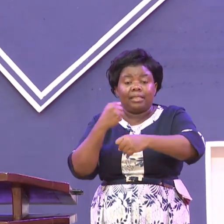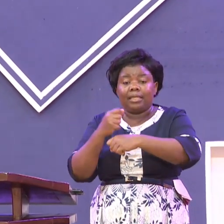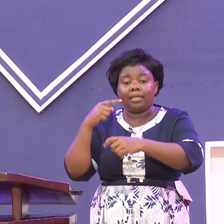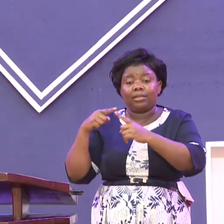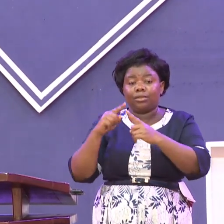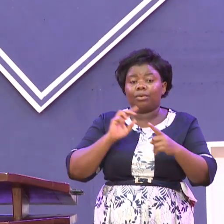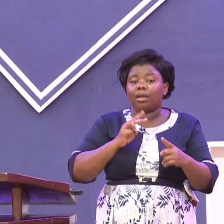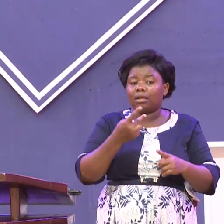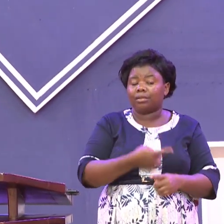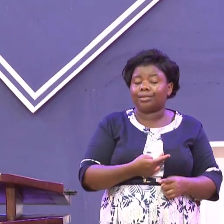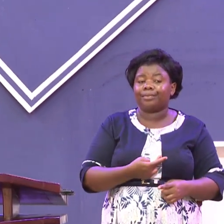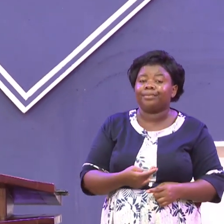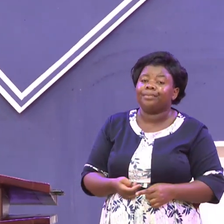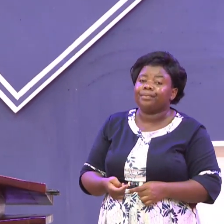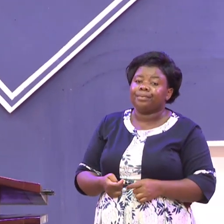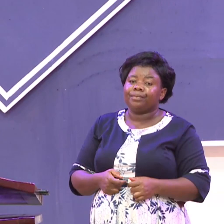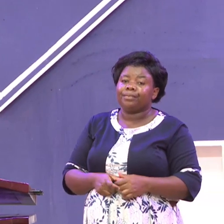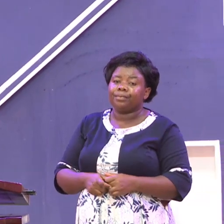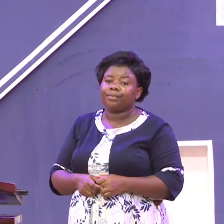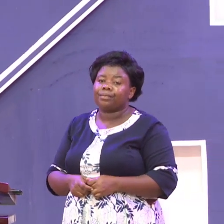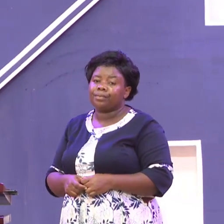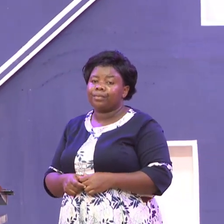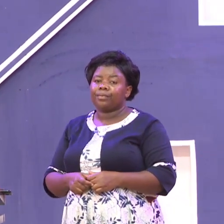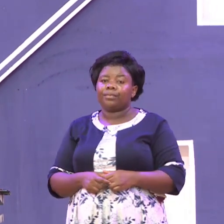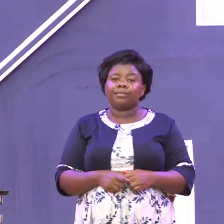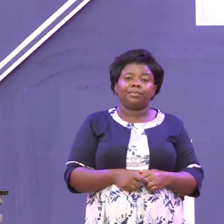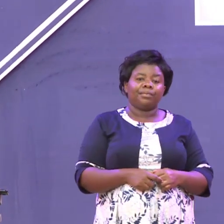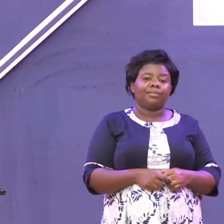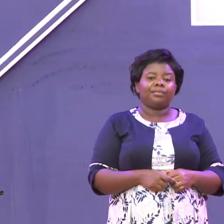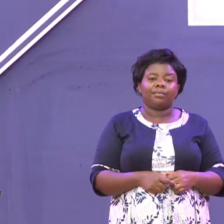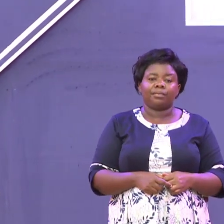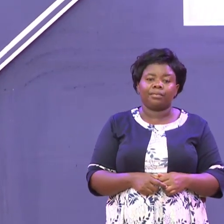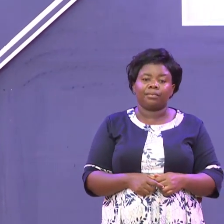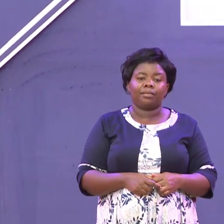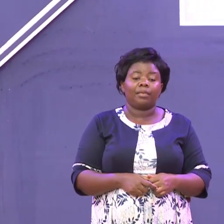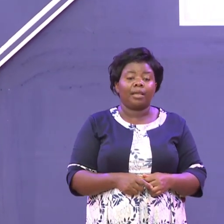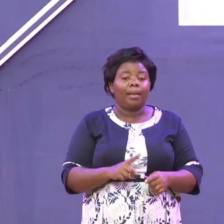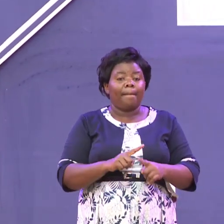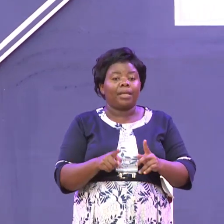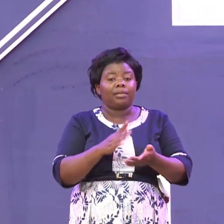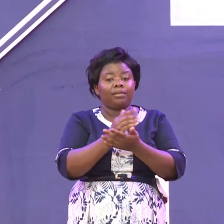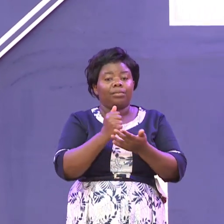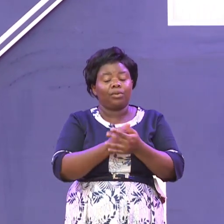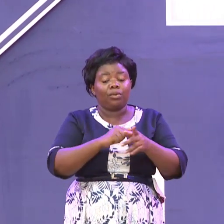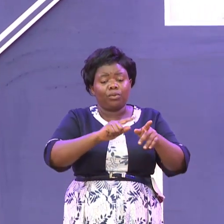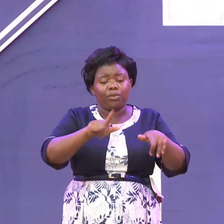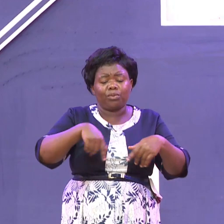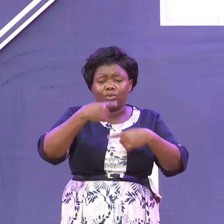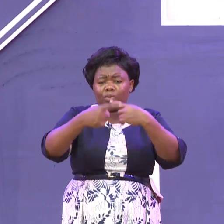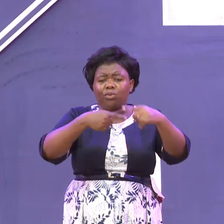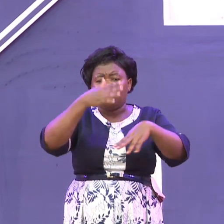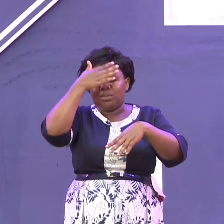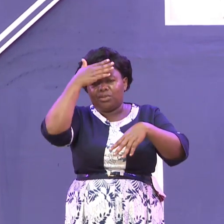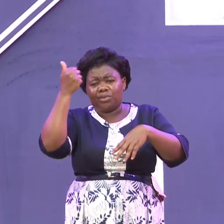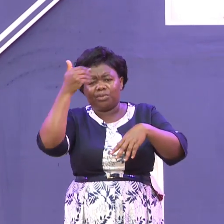get to know God on the ways or the things he does for us. Naye olw'empisa ey'okwerabira. But